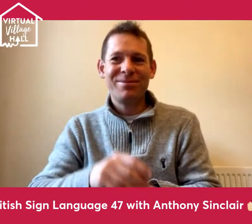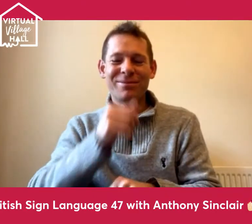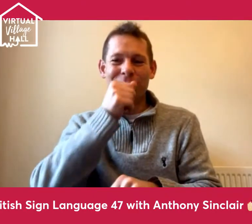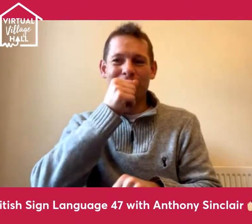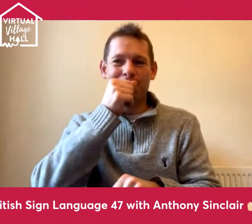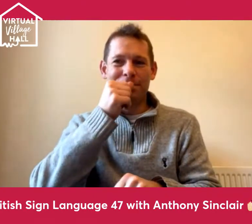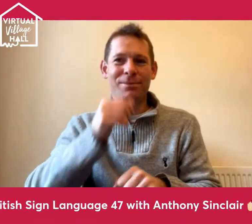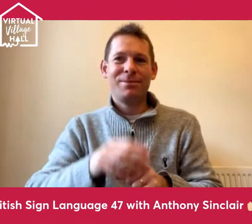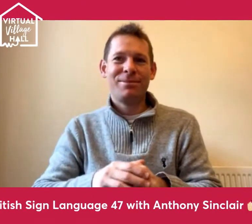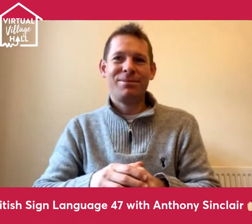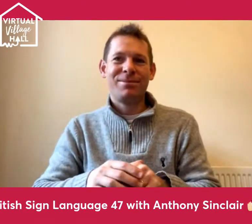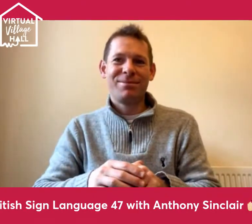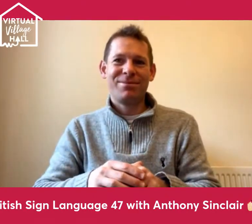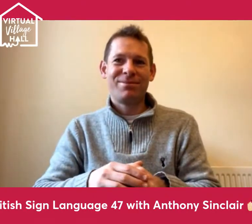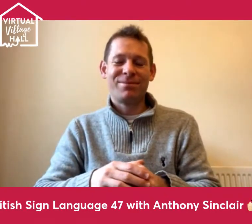know.